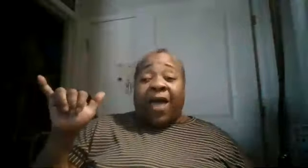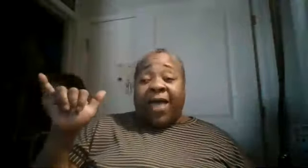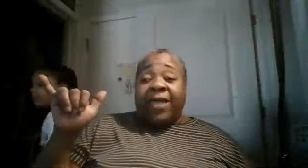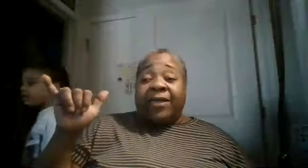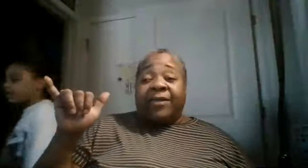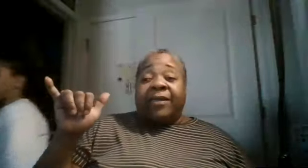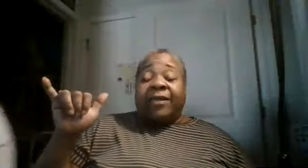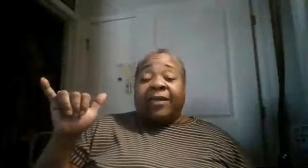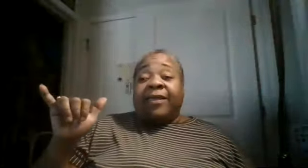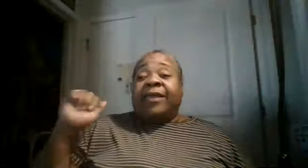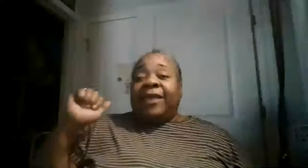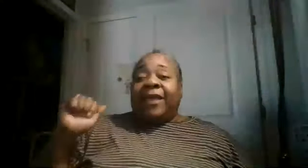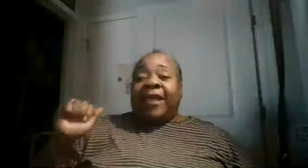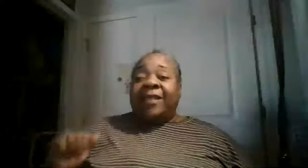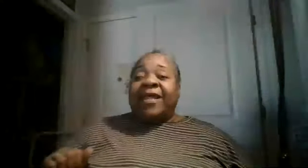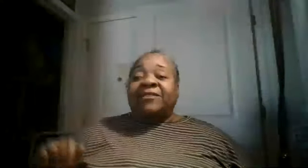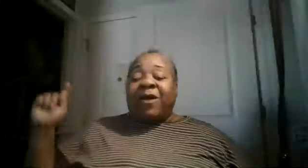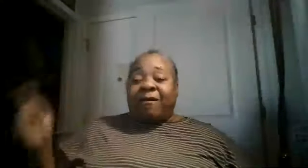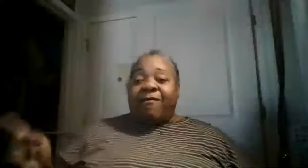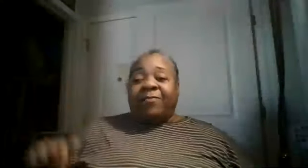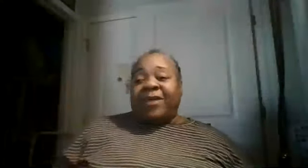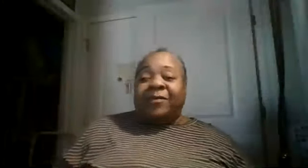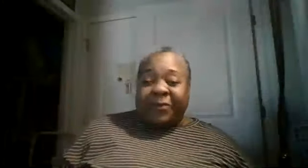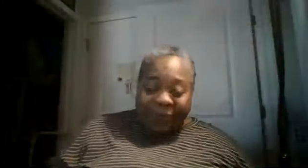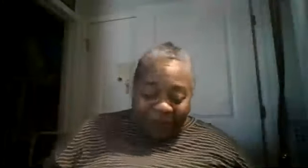Y, and that's why I call him Yellow Booger.